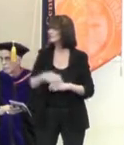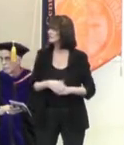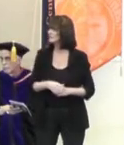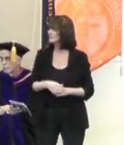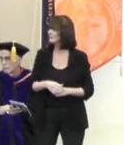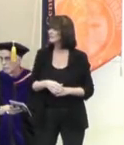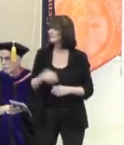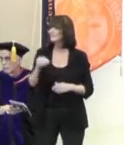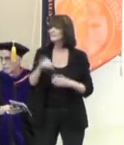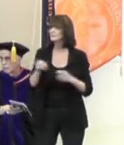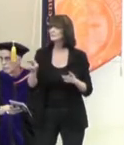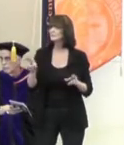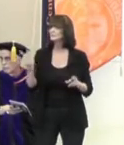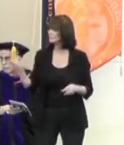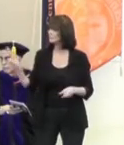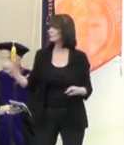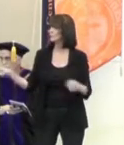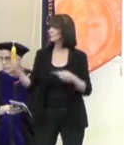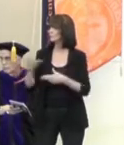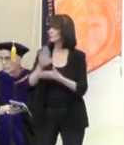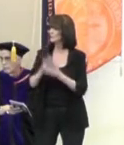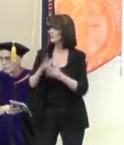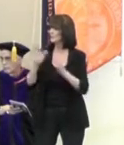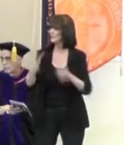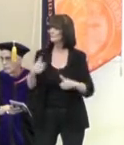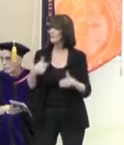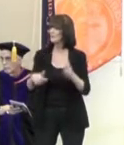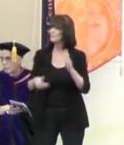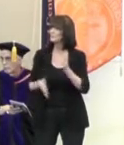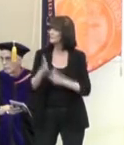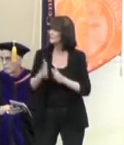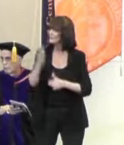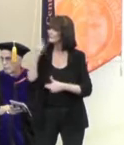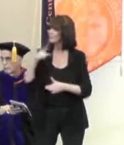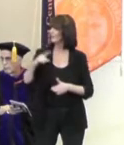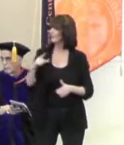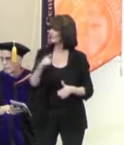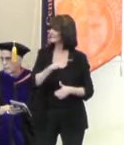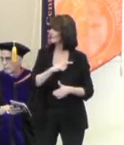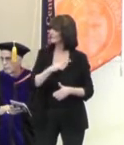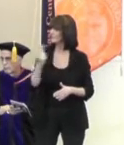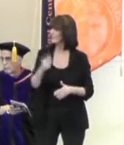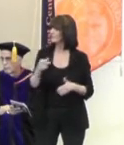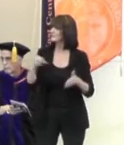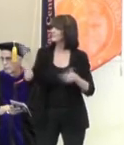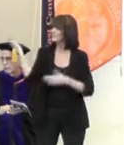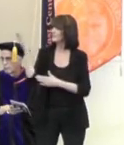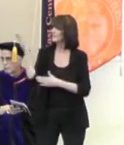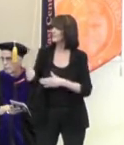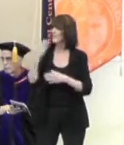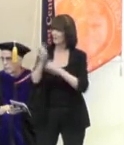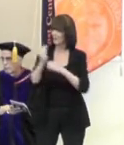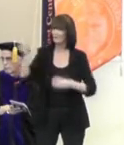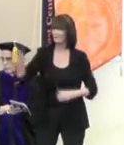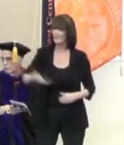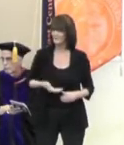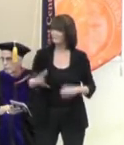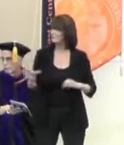a two-room schoolhouse, I was running for the legislature, and the only public speaking I got invited